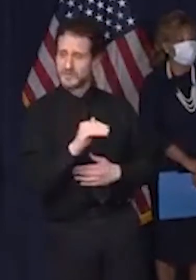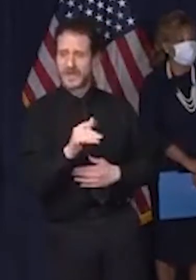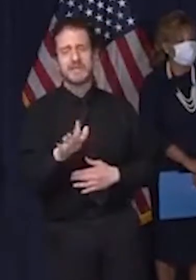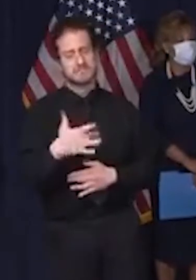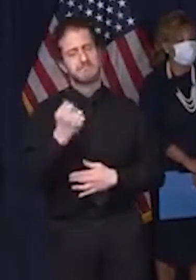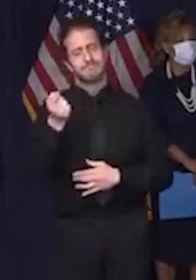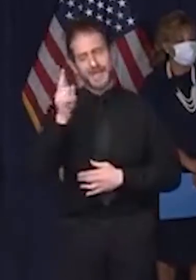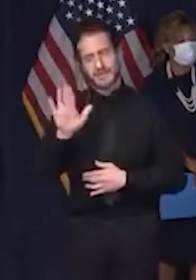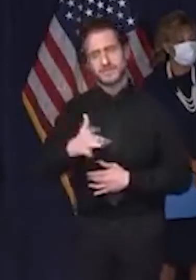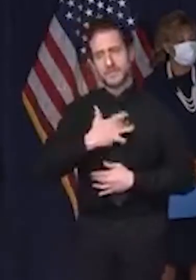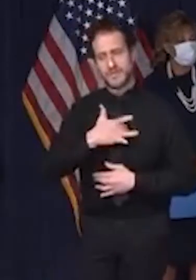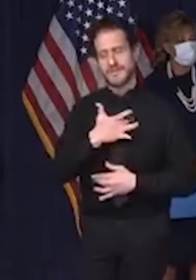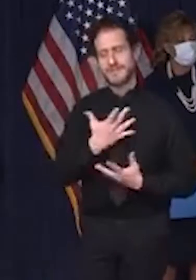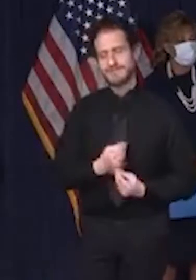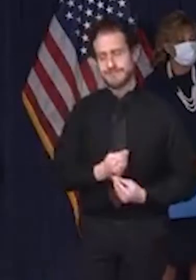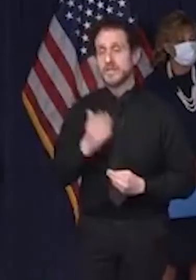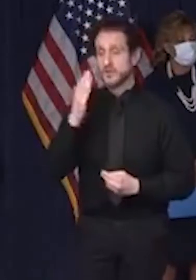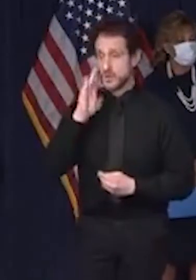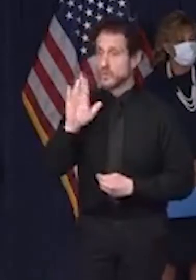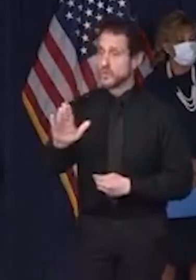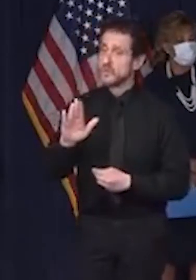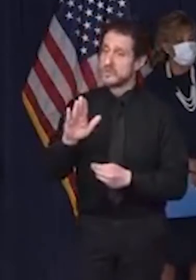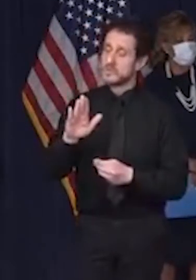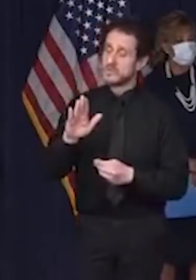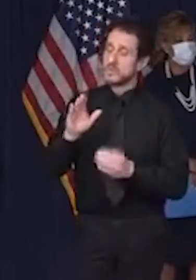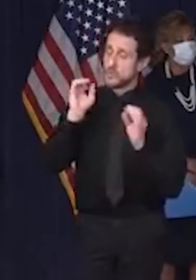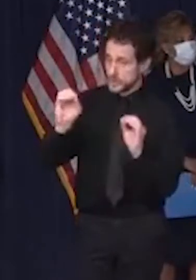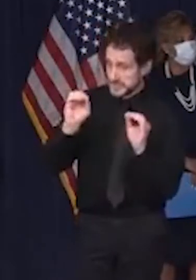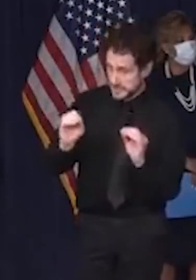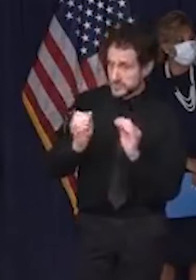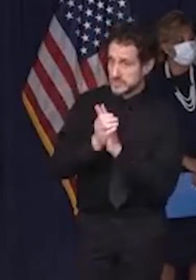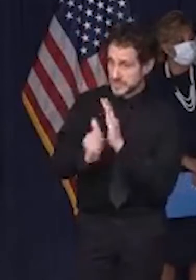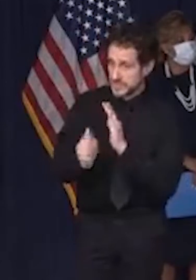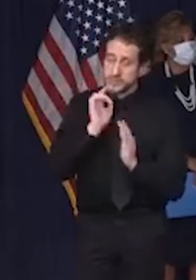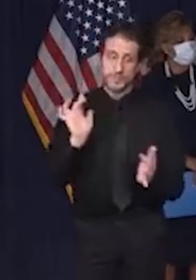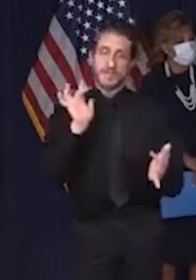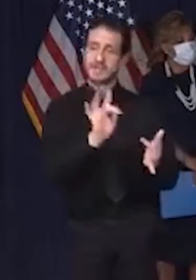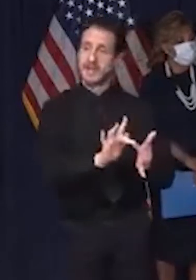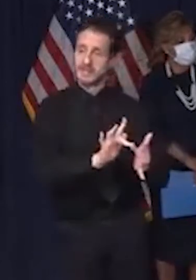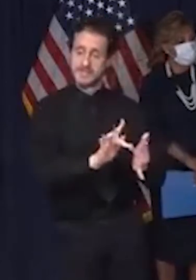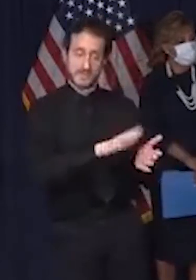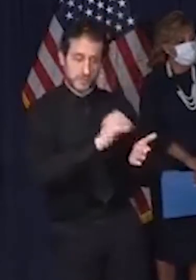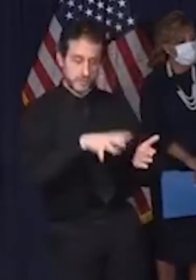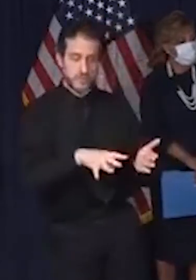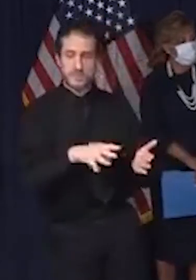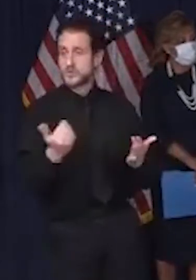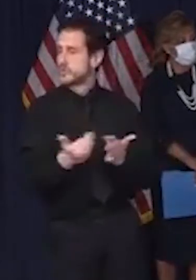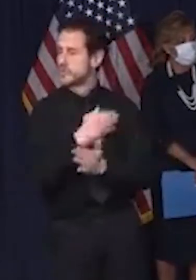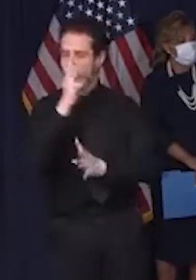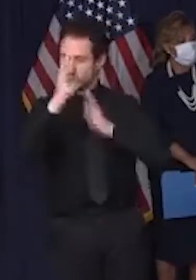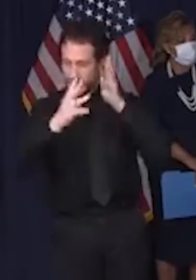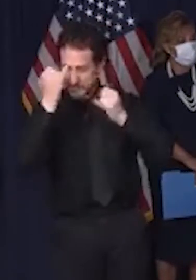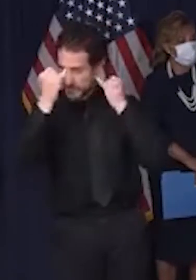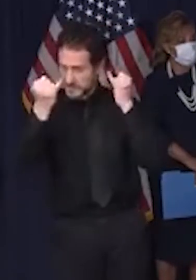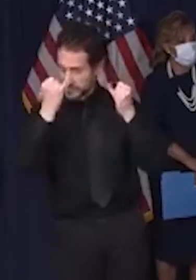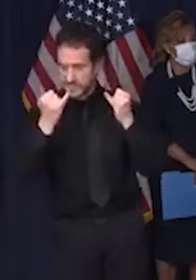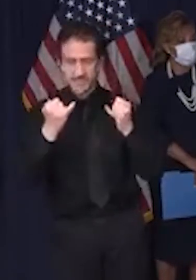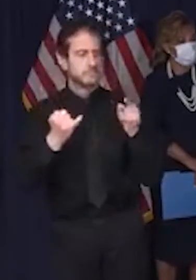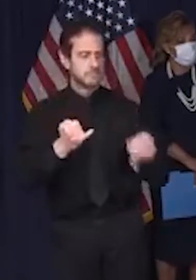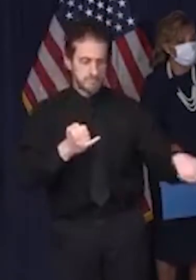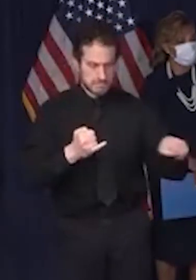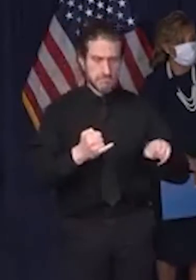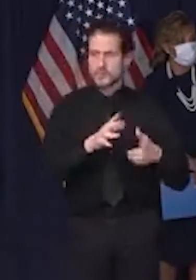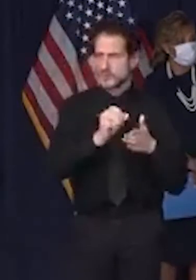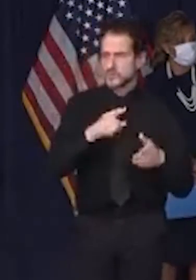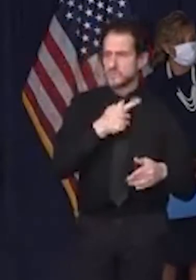you. Know that your efforts reach your classrooms through new creative ways, and that means the world to